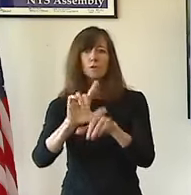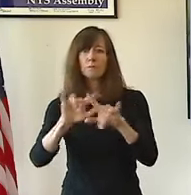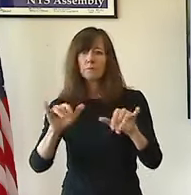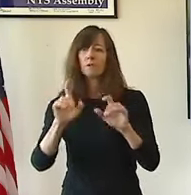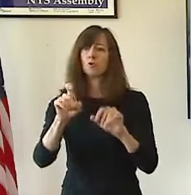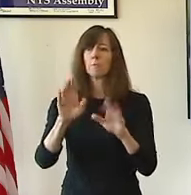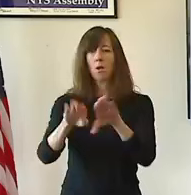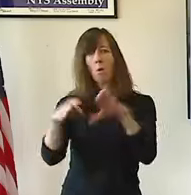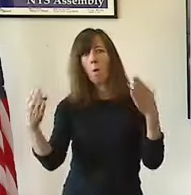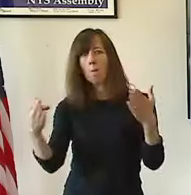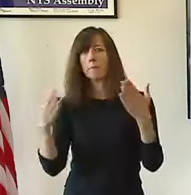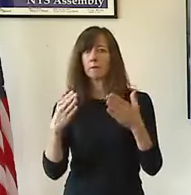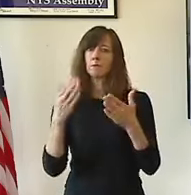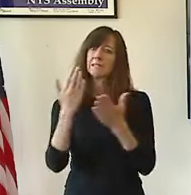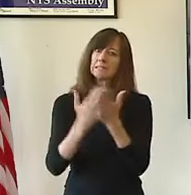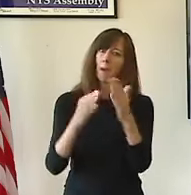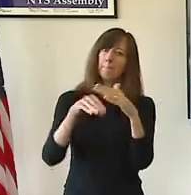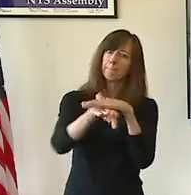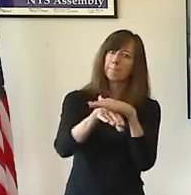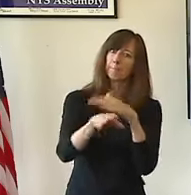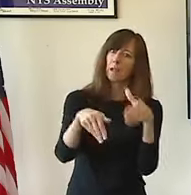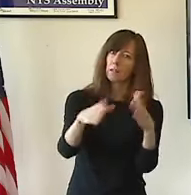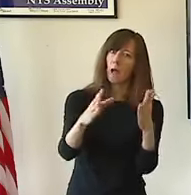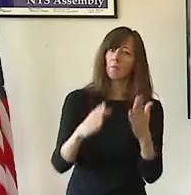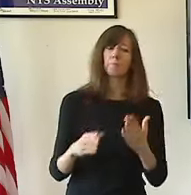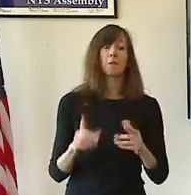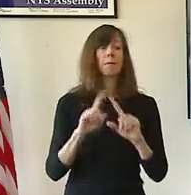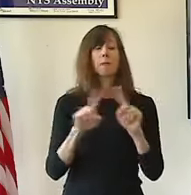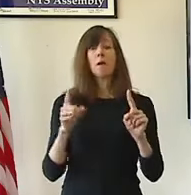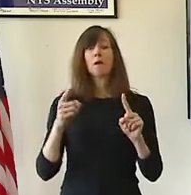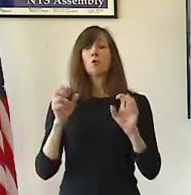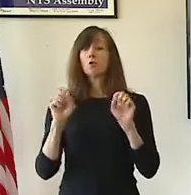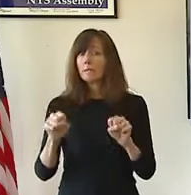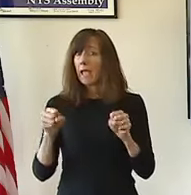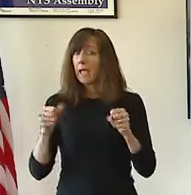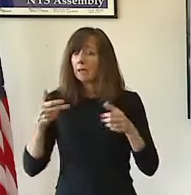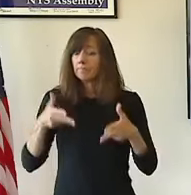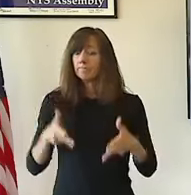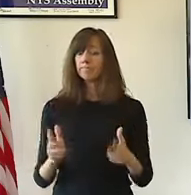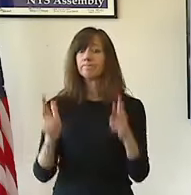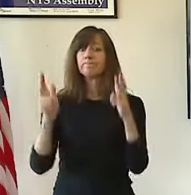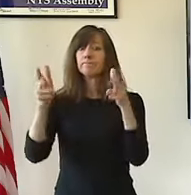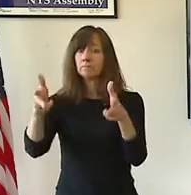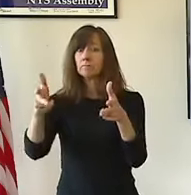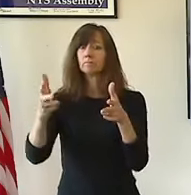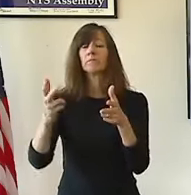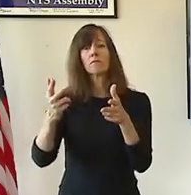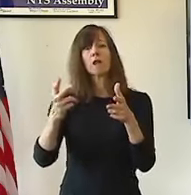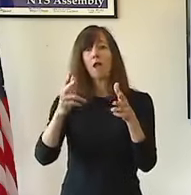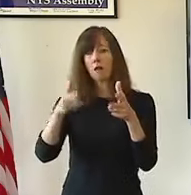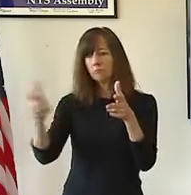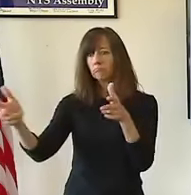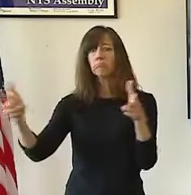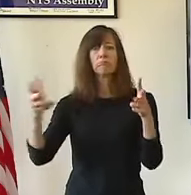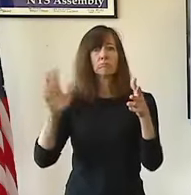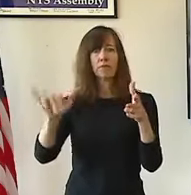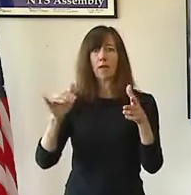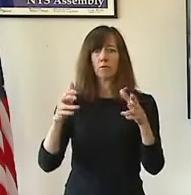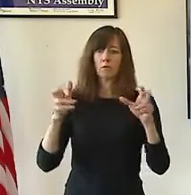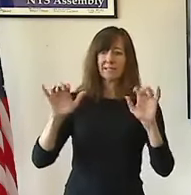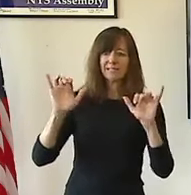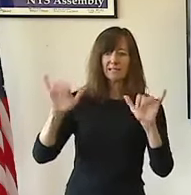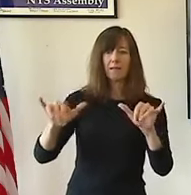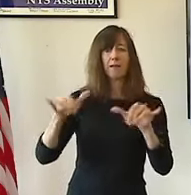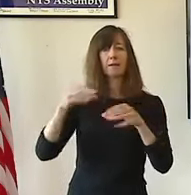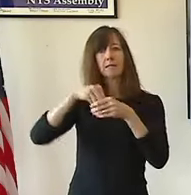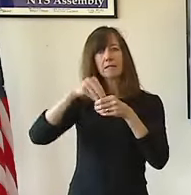will say out loud, we believe that whether you're in the vehicle or seated immediately adjacent to your vehicle, that is appropriate for a house of worship, and that is something that you